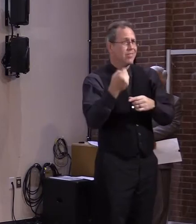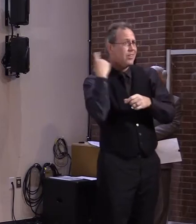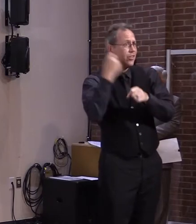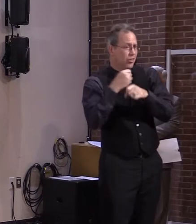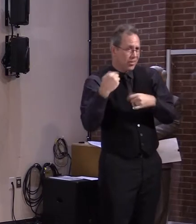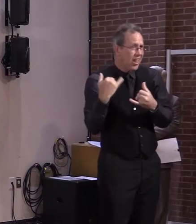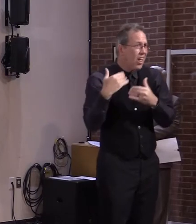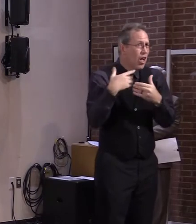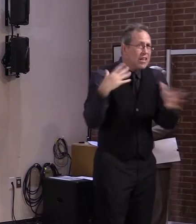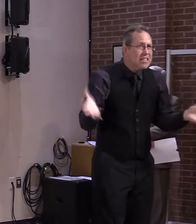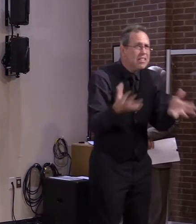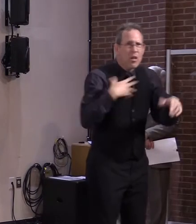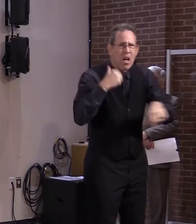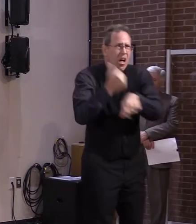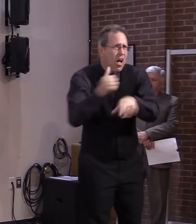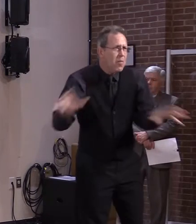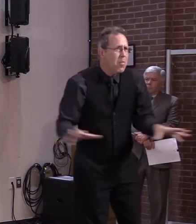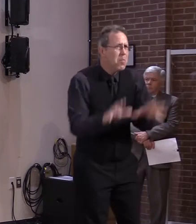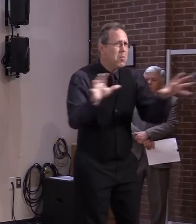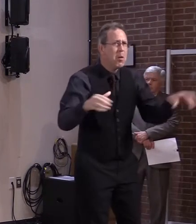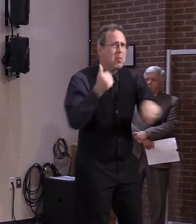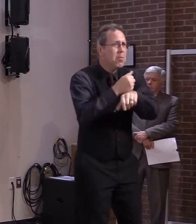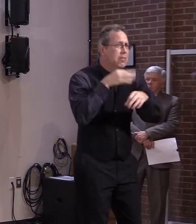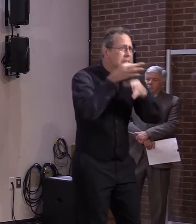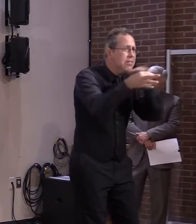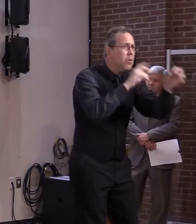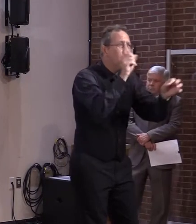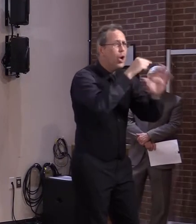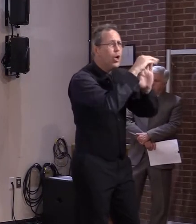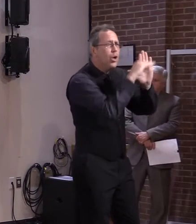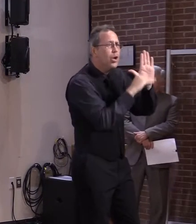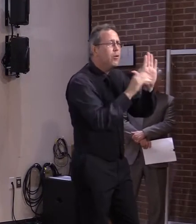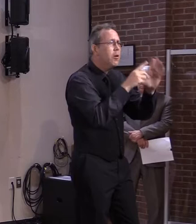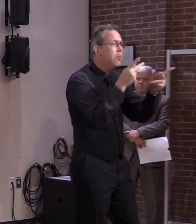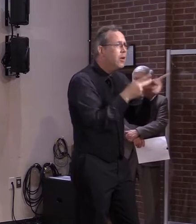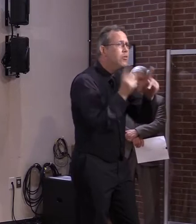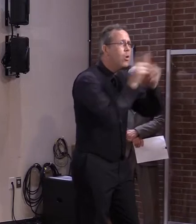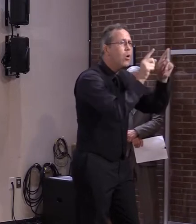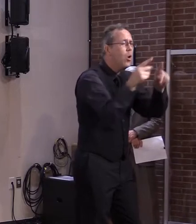the most fully vaccinated population in the country at